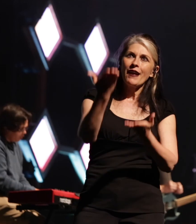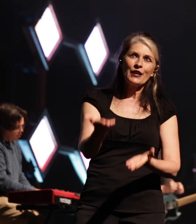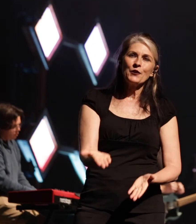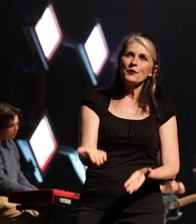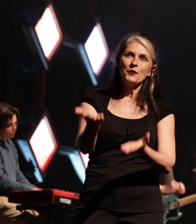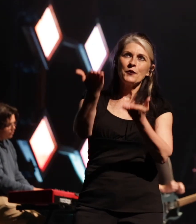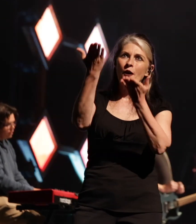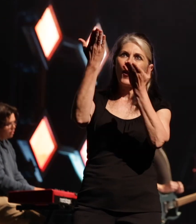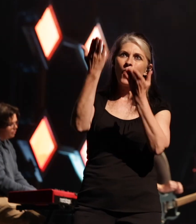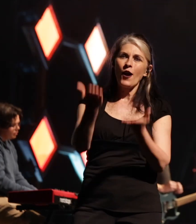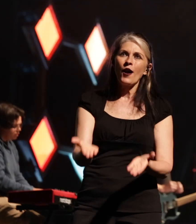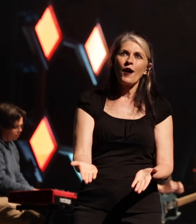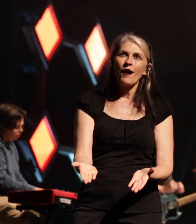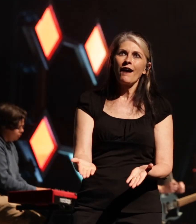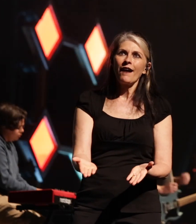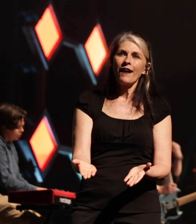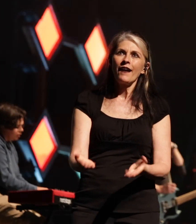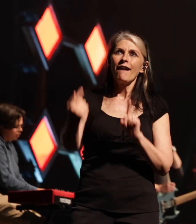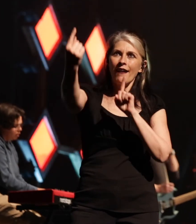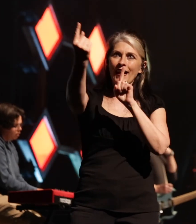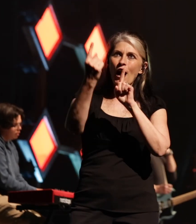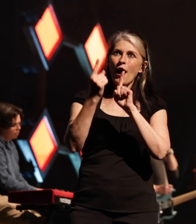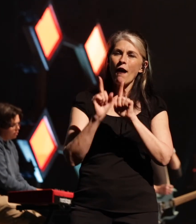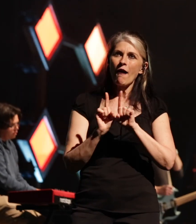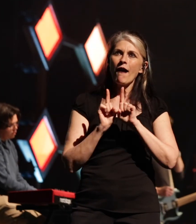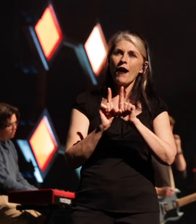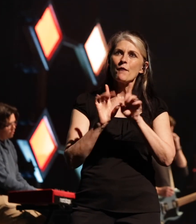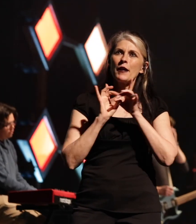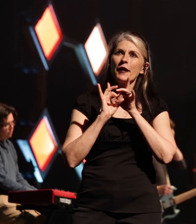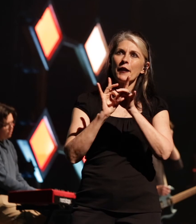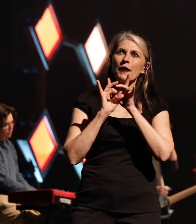are. Will you meet me here